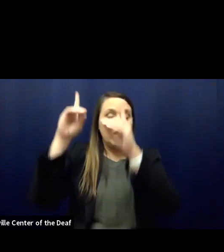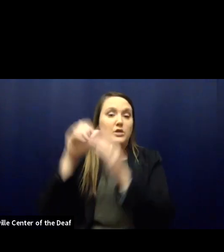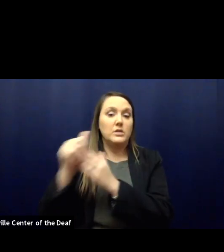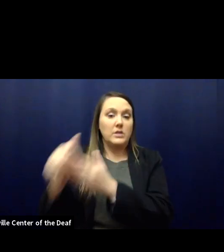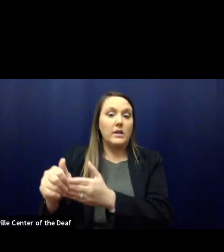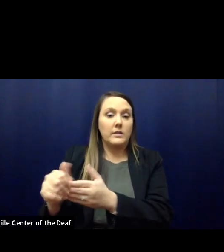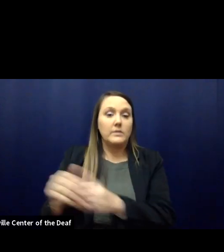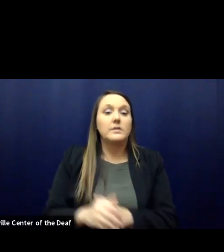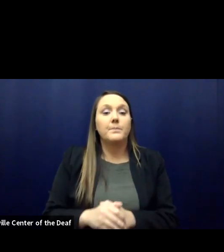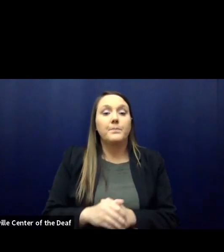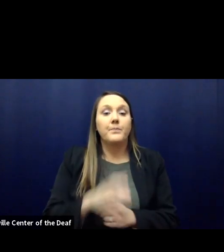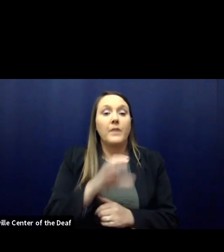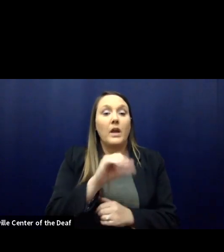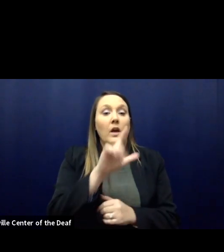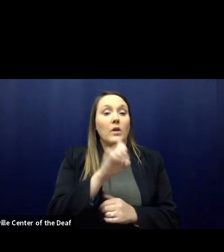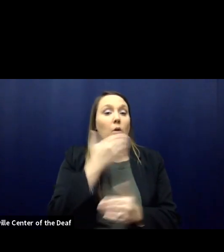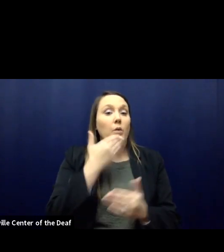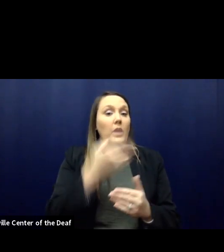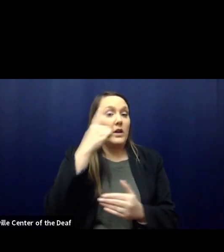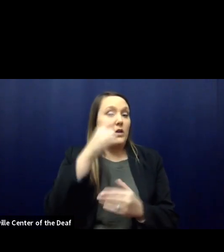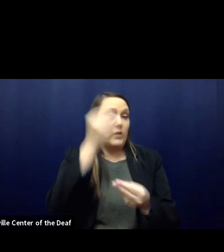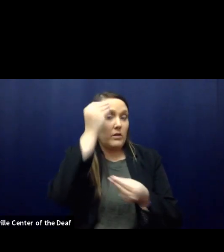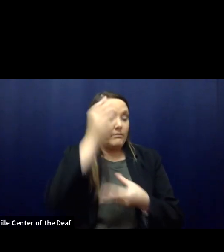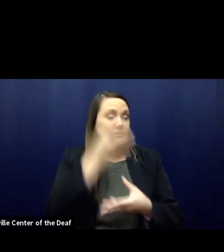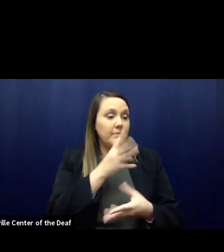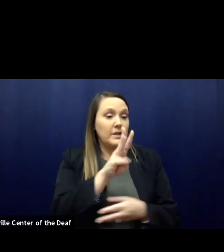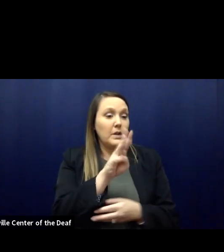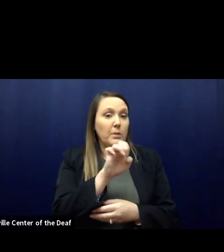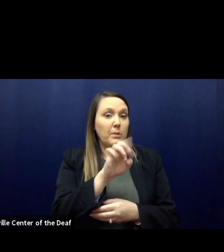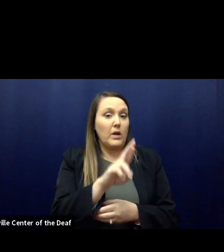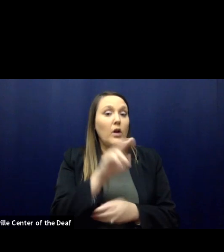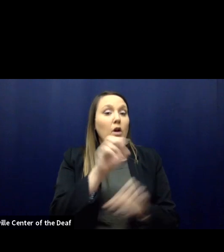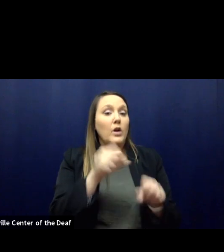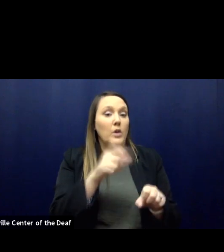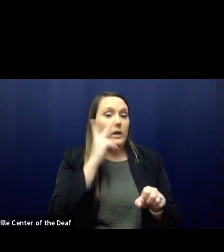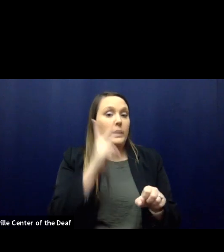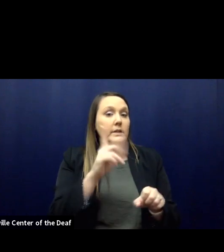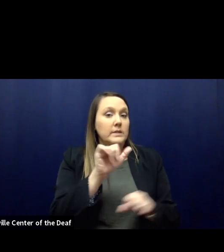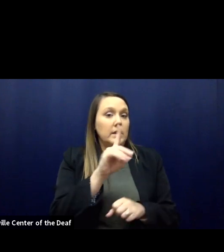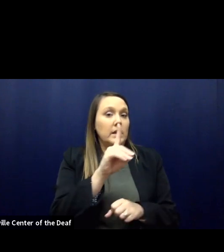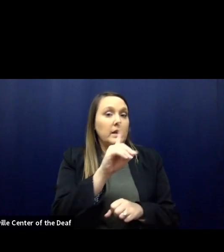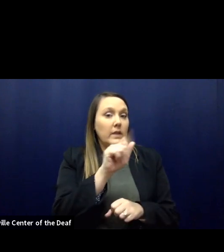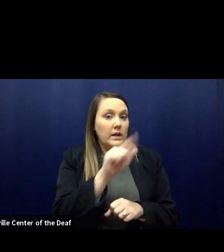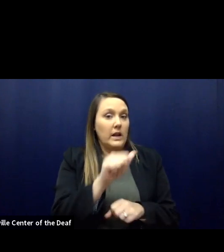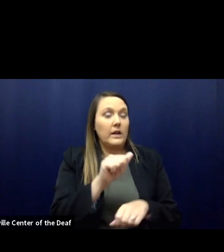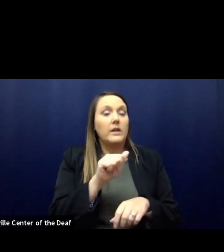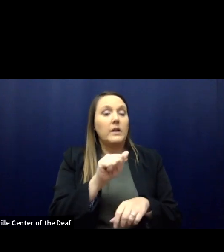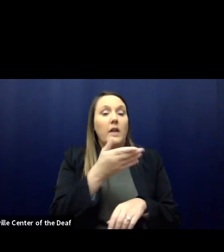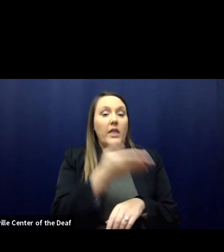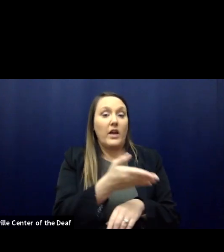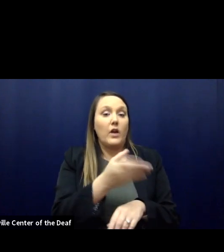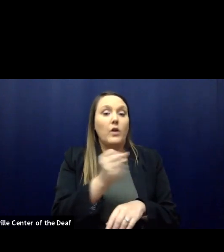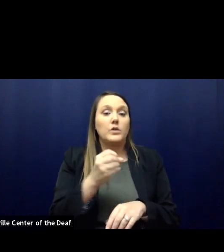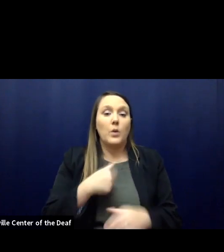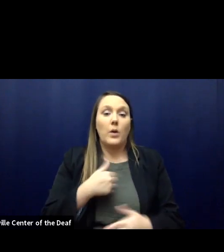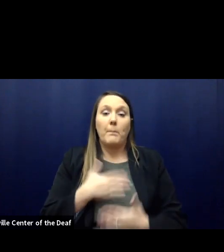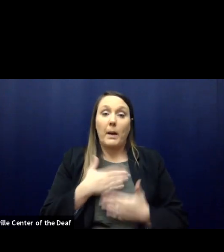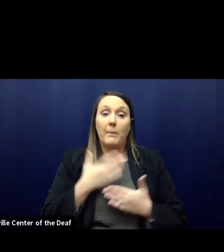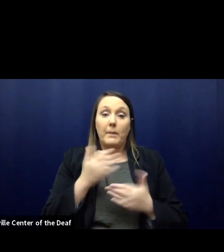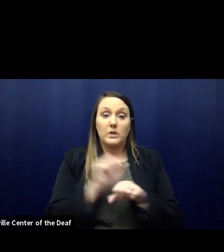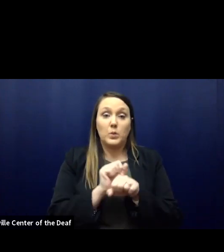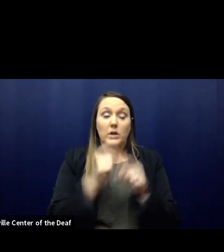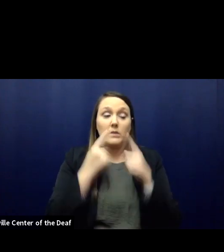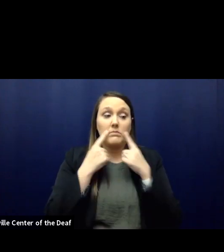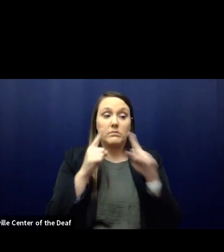And Cole, thank you for letting us know with WBR that you can see the data there at the station. So I'm glad it's working for you guys. And for